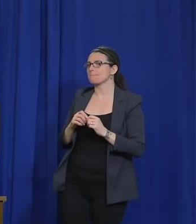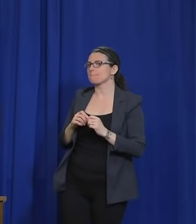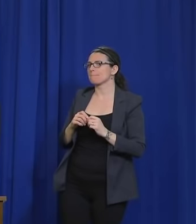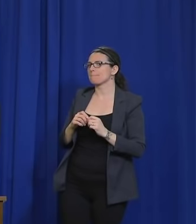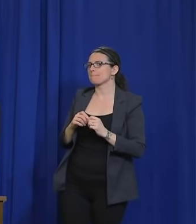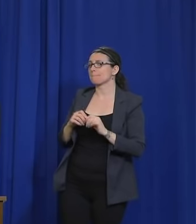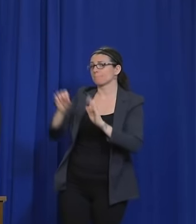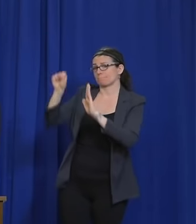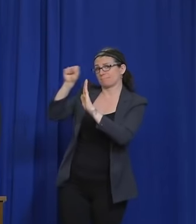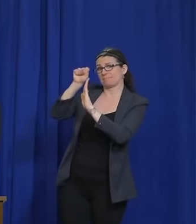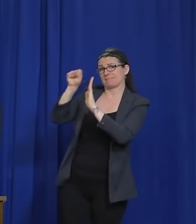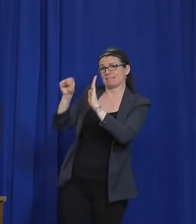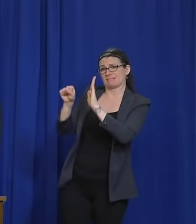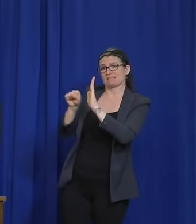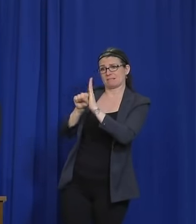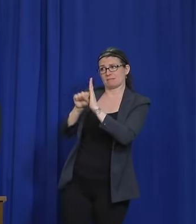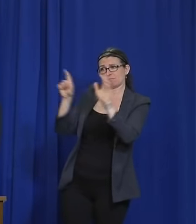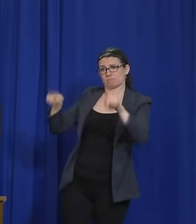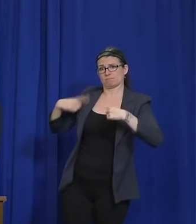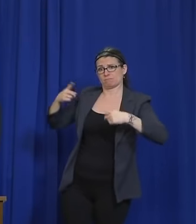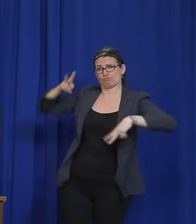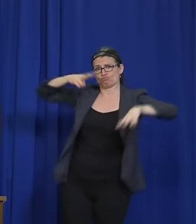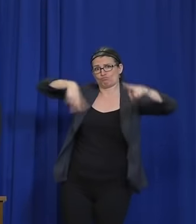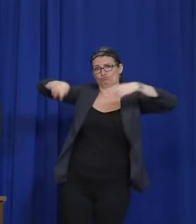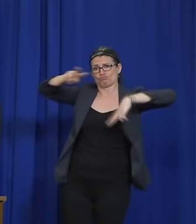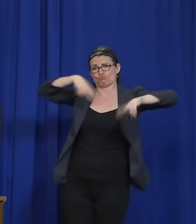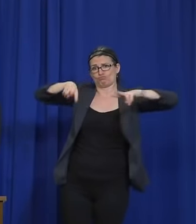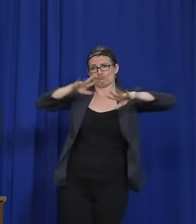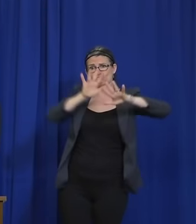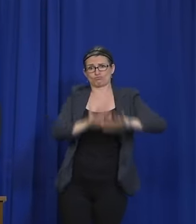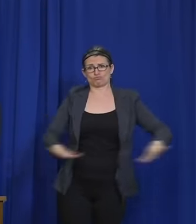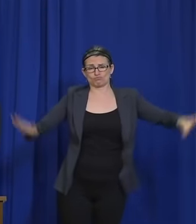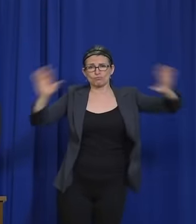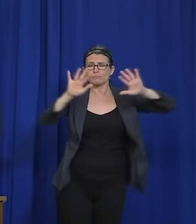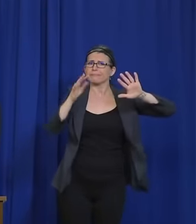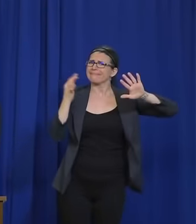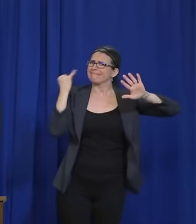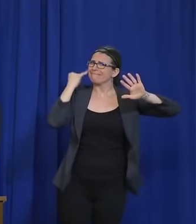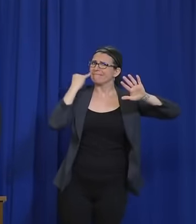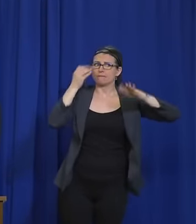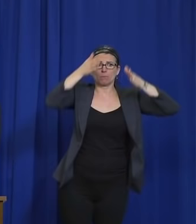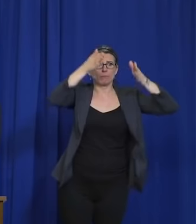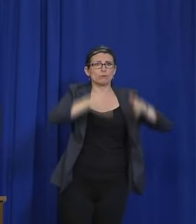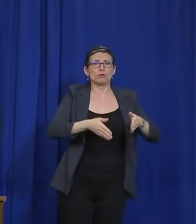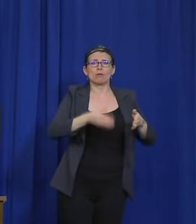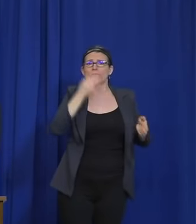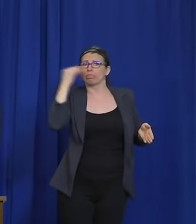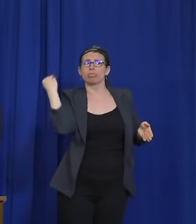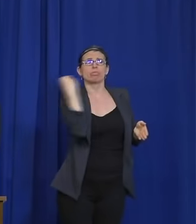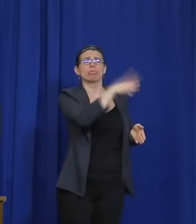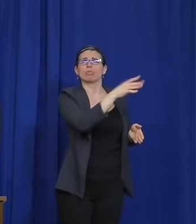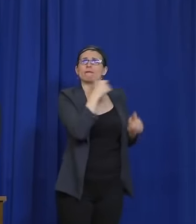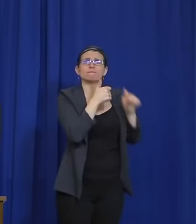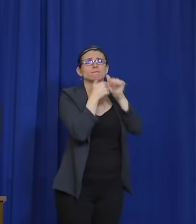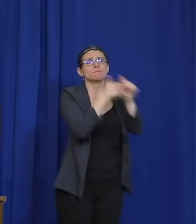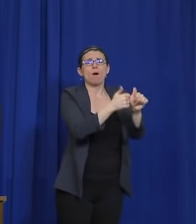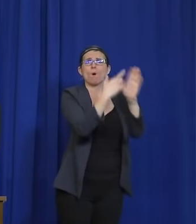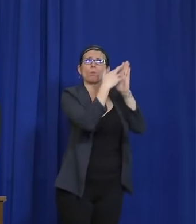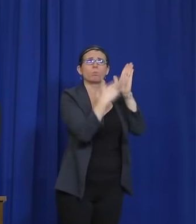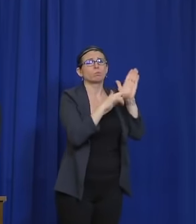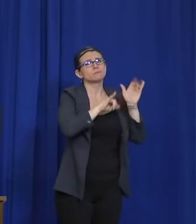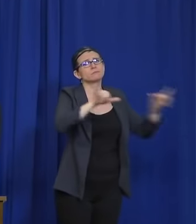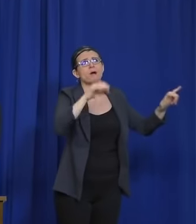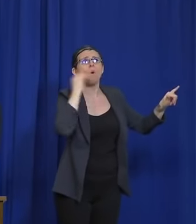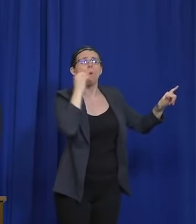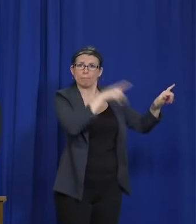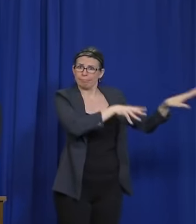order at all? If so, how's that been going? And if we start ramping up gradually opening businesses, will there be plans